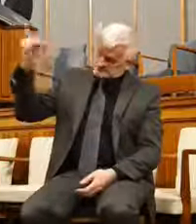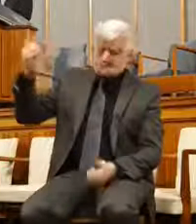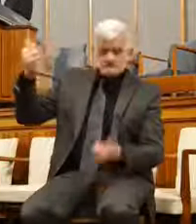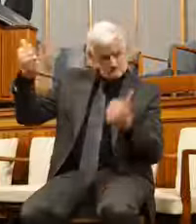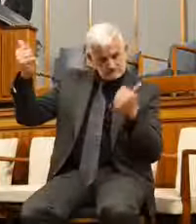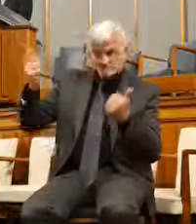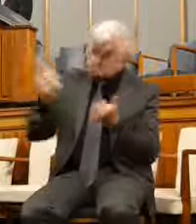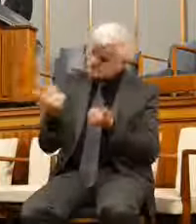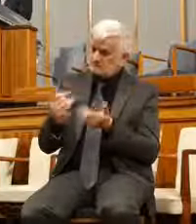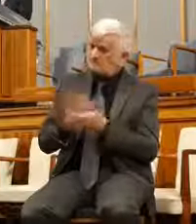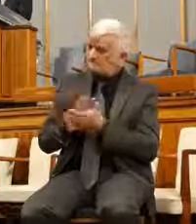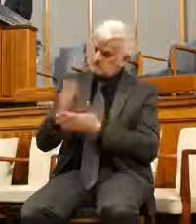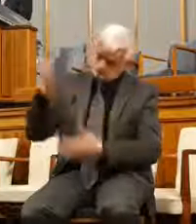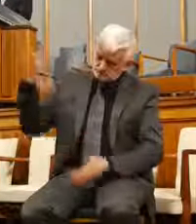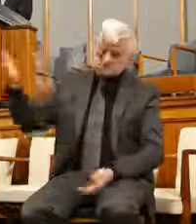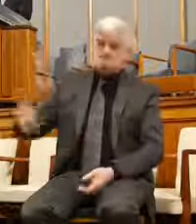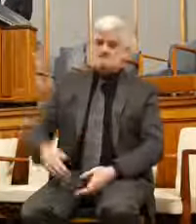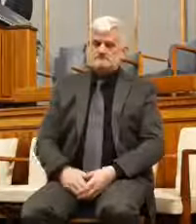seemed good in thy sight.